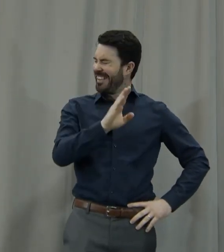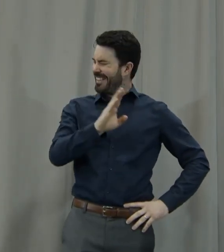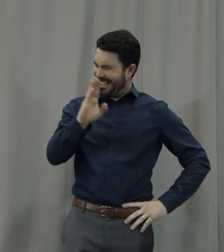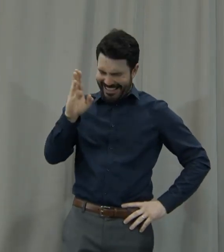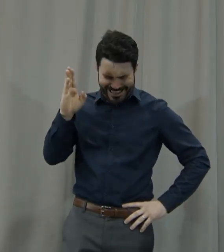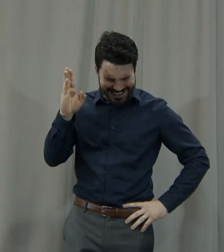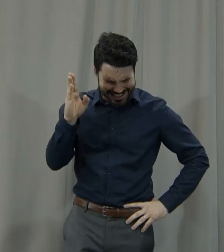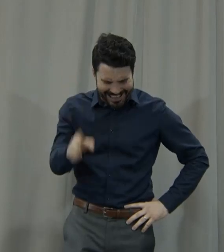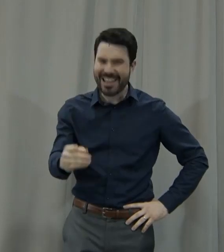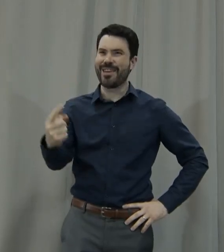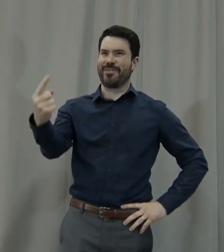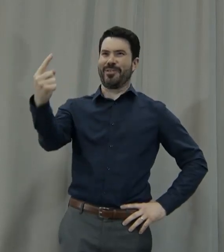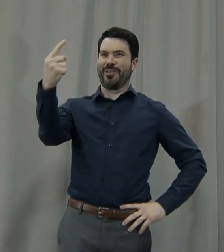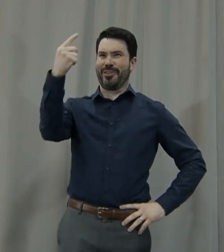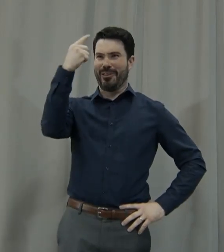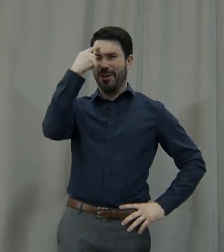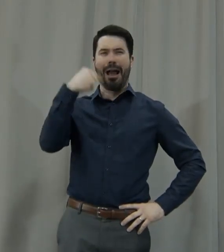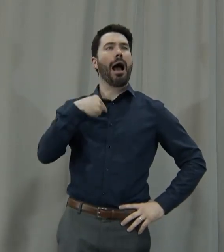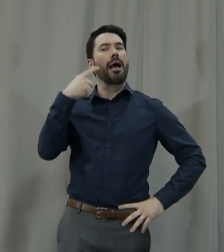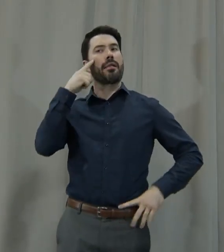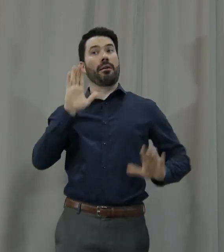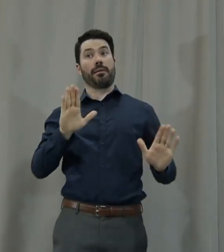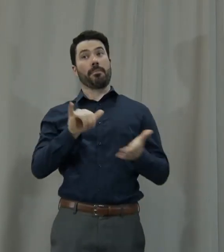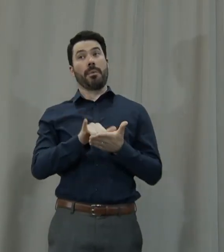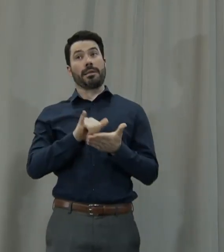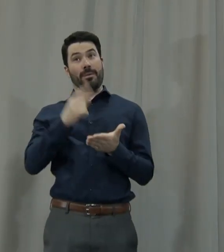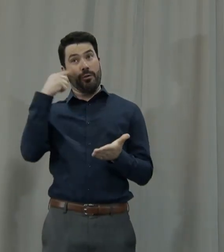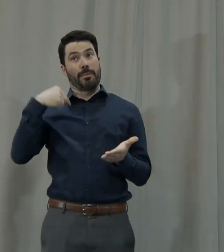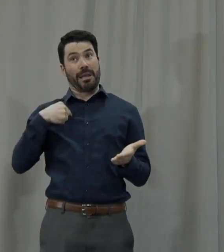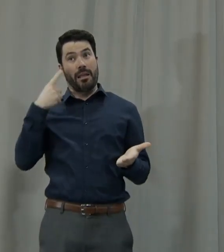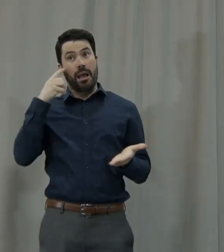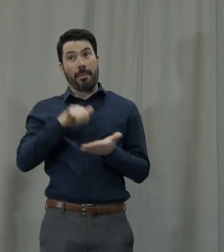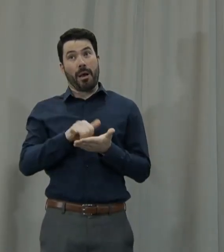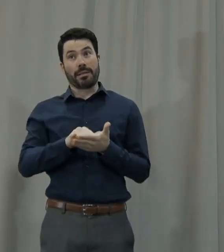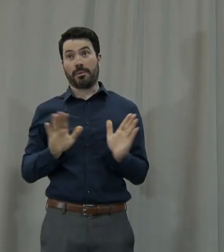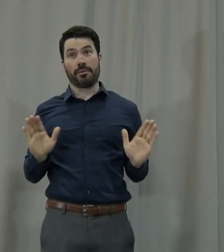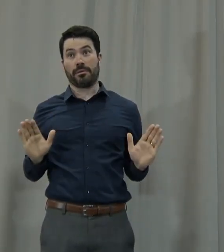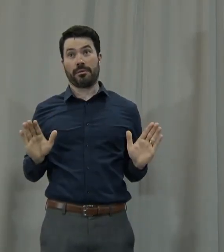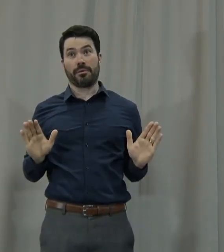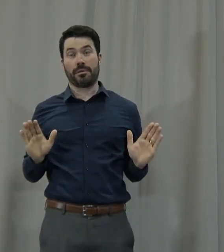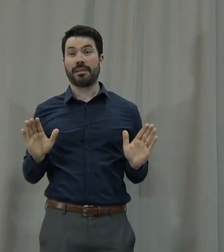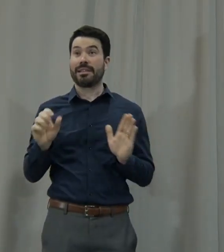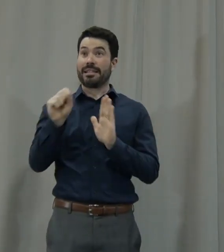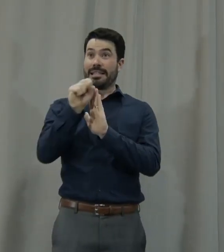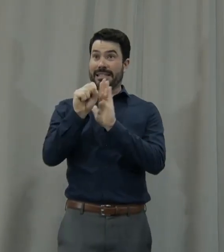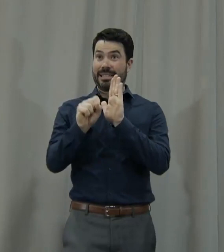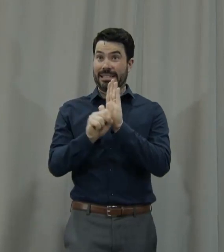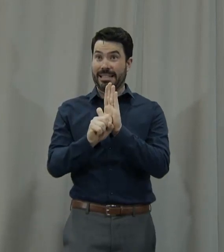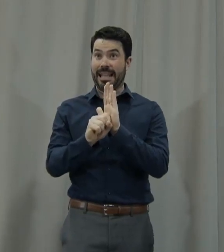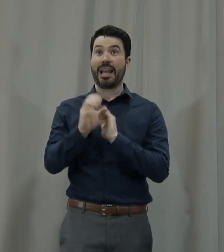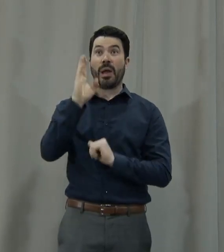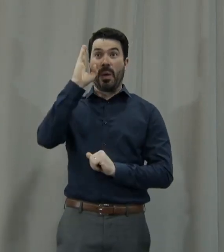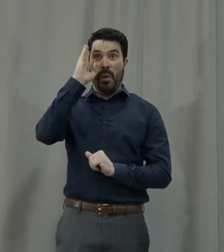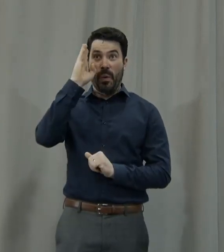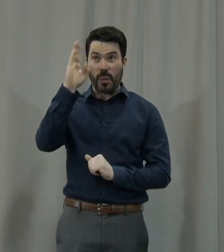in my lifetime in here in the state of Michigan that the state would ever give the responsibility of over $3